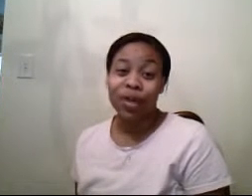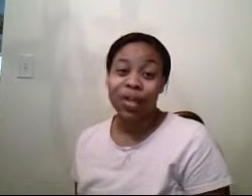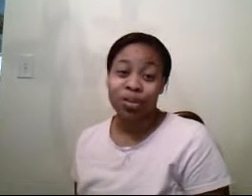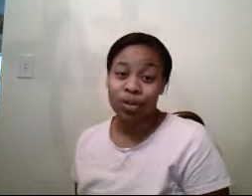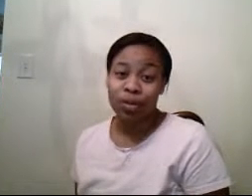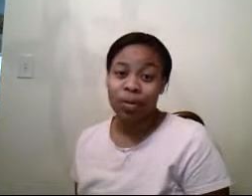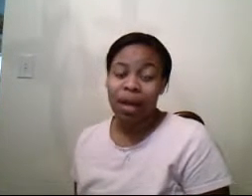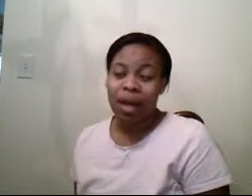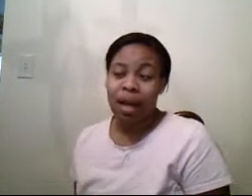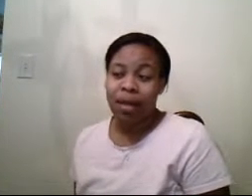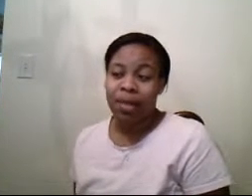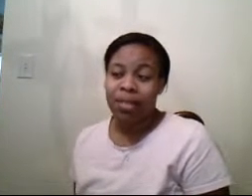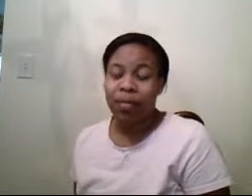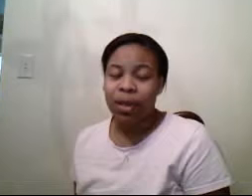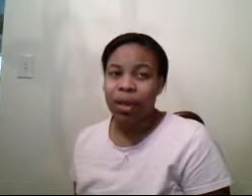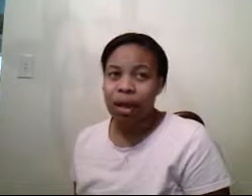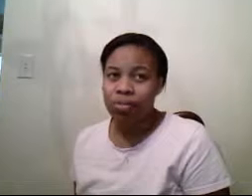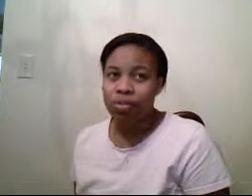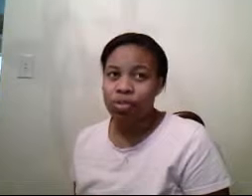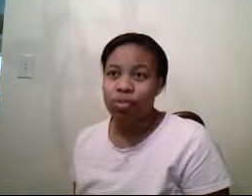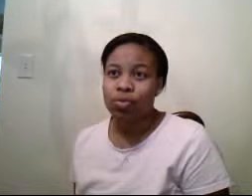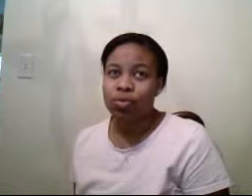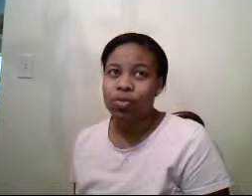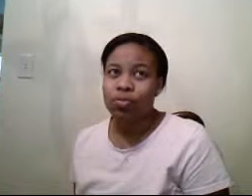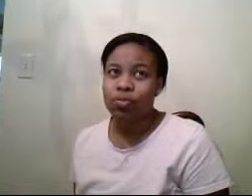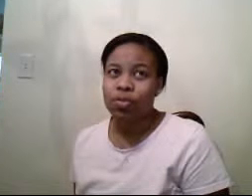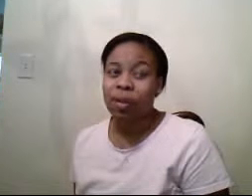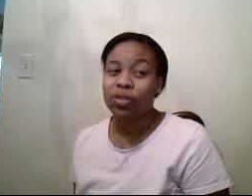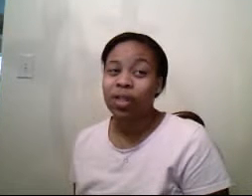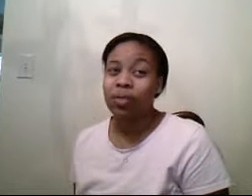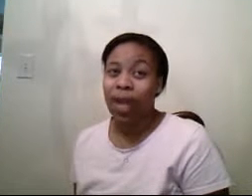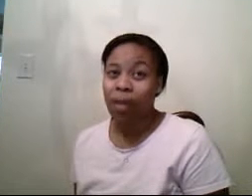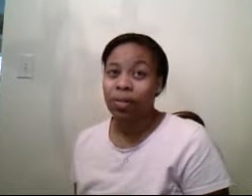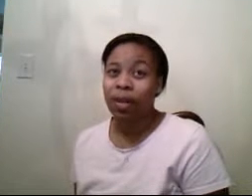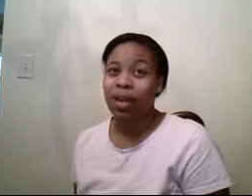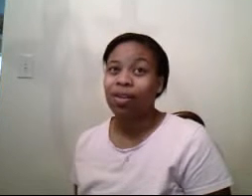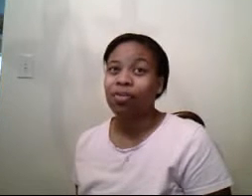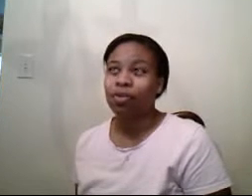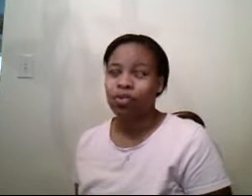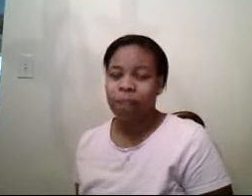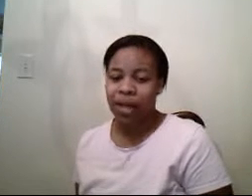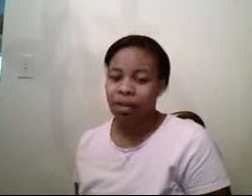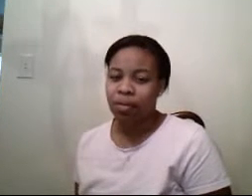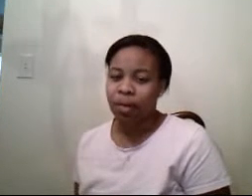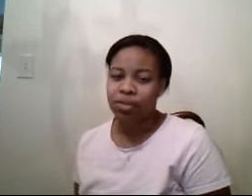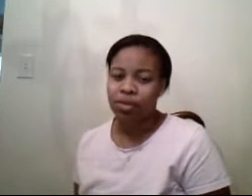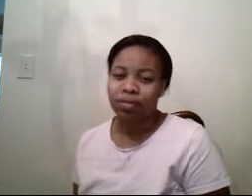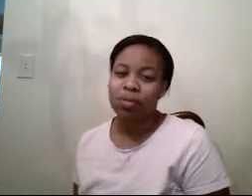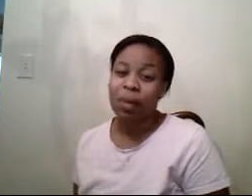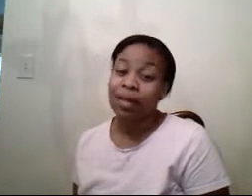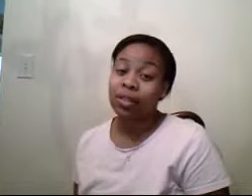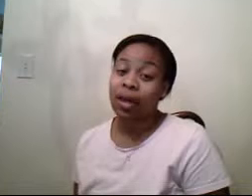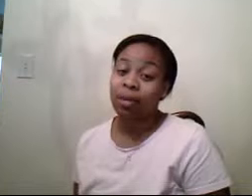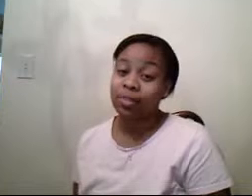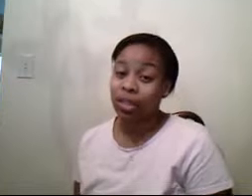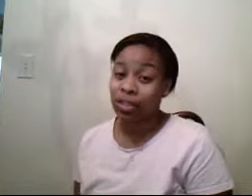referring to. I think when it comes to specialized vocabulary, it goes back to our brainstorm, it goes back to our predictions,